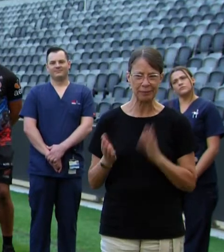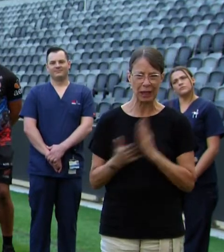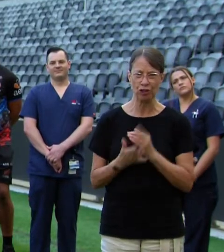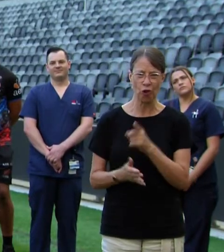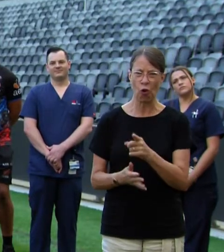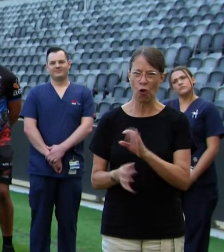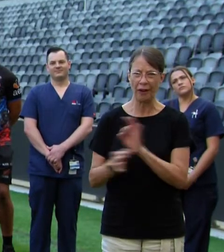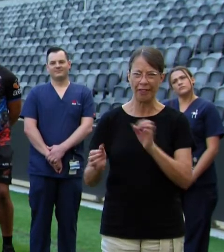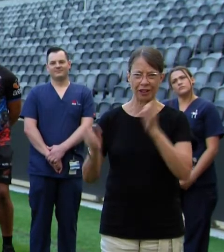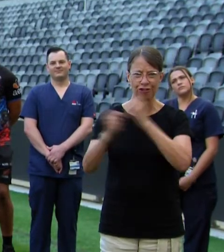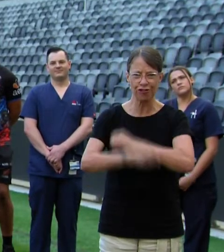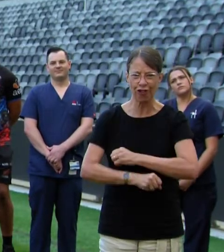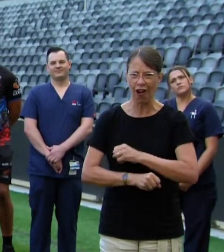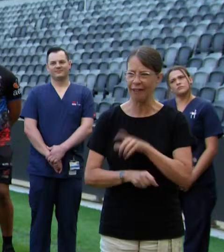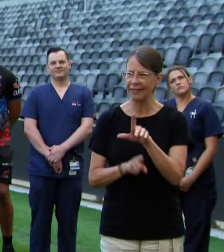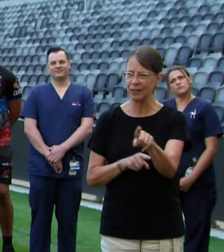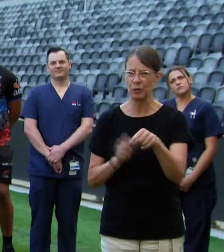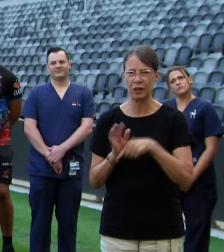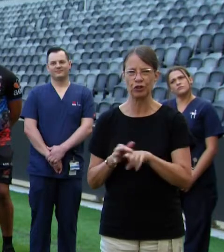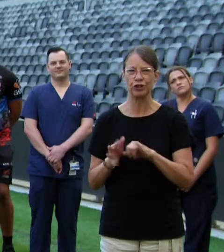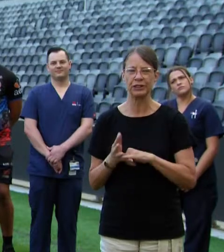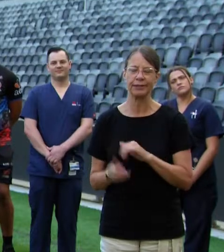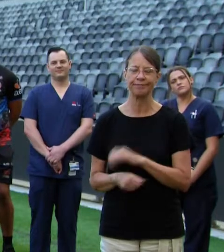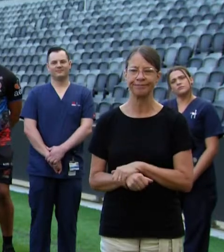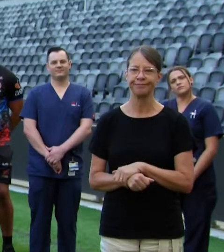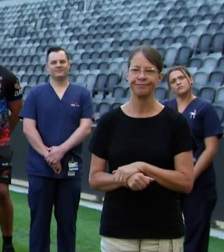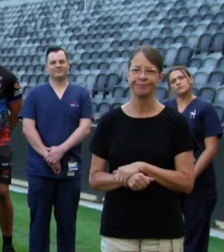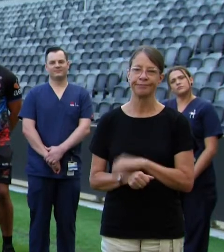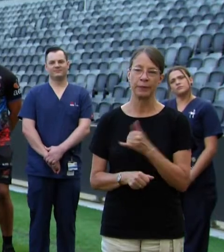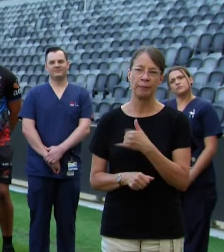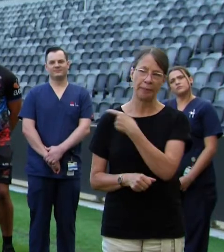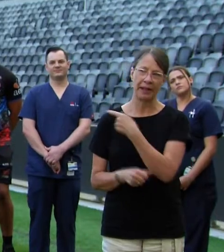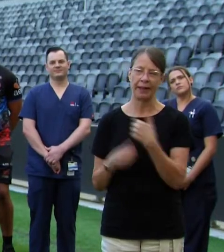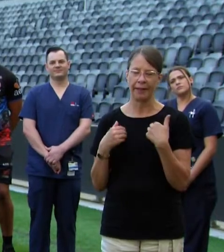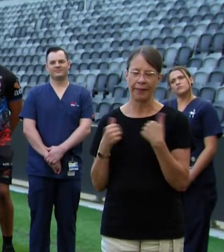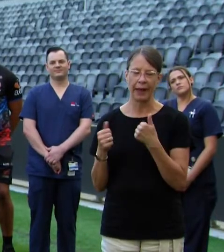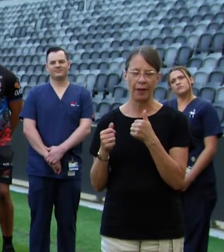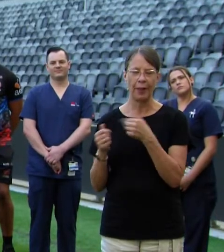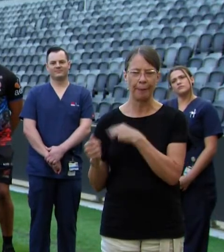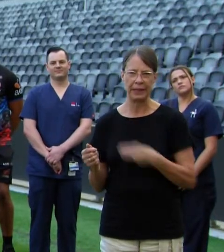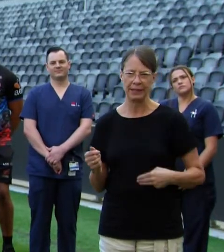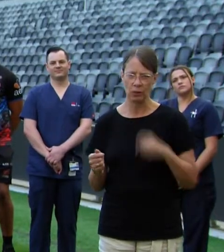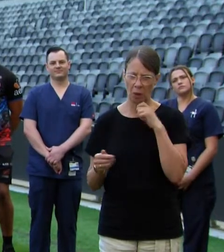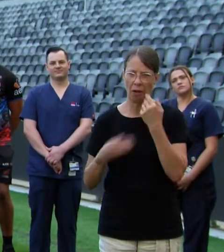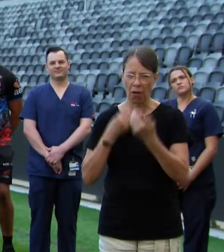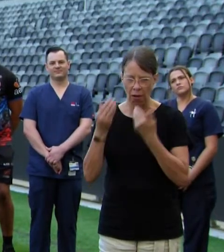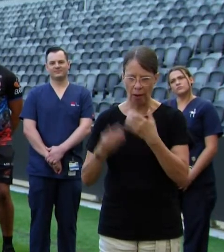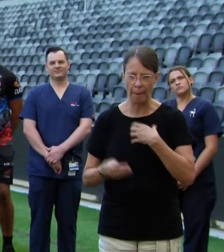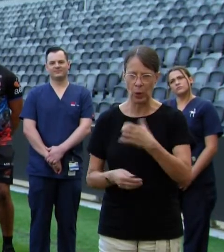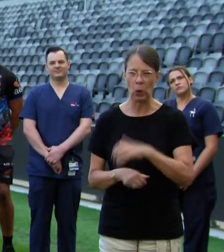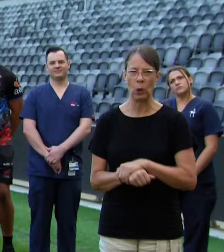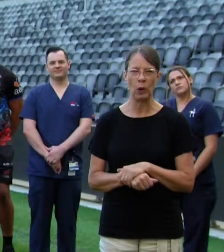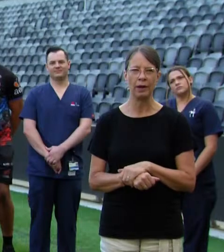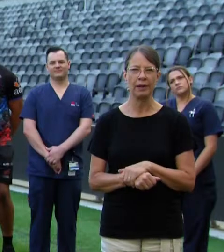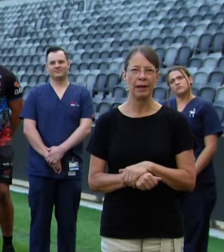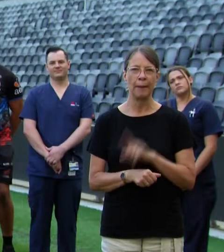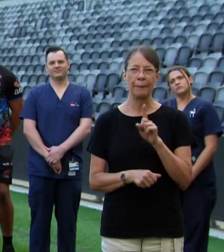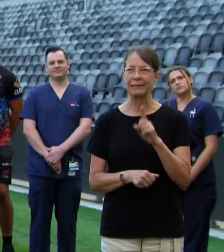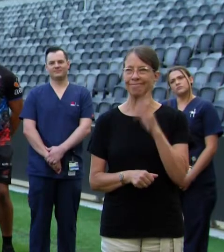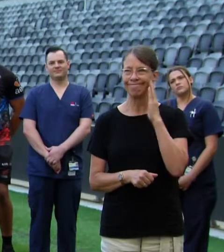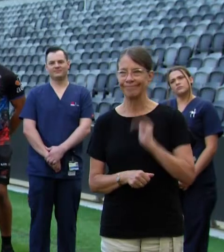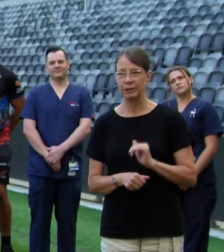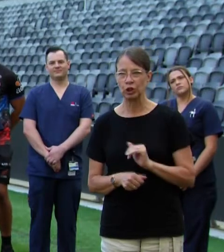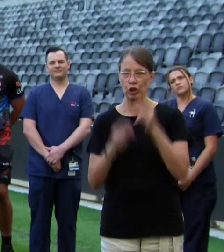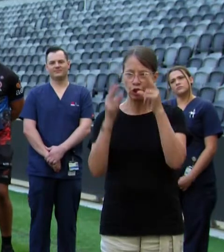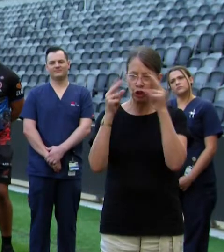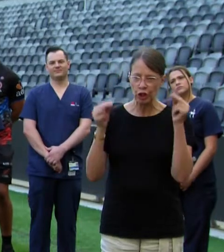walkout? The Health Minister might make some further comments in relation to that, but we're always, whether it's our nurses, our doctors, our police